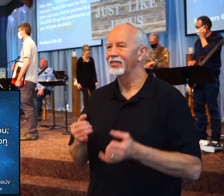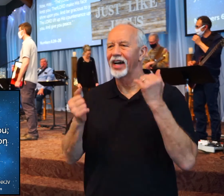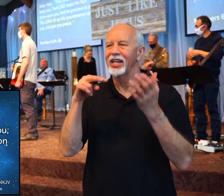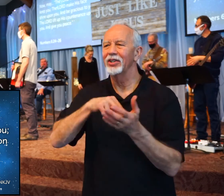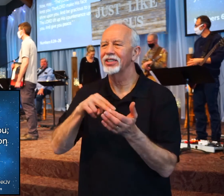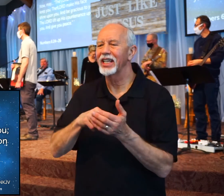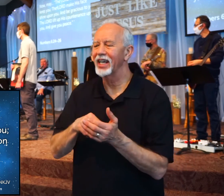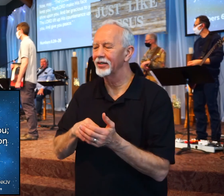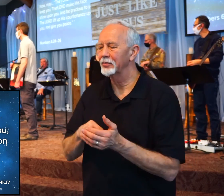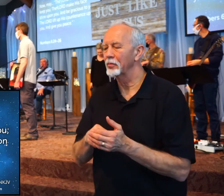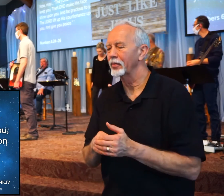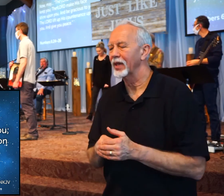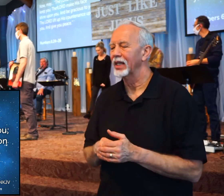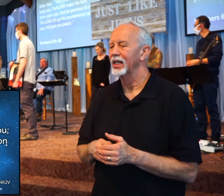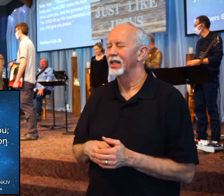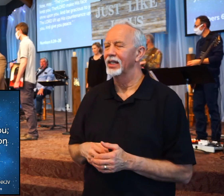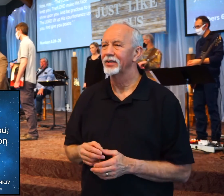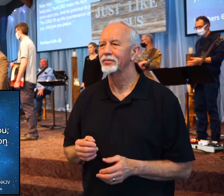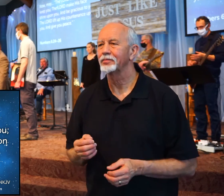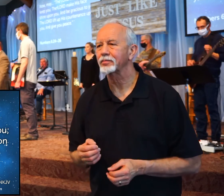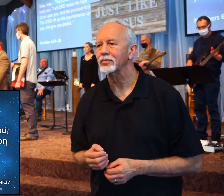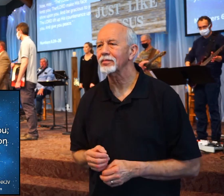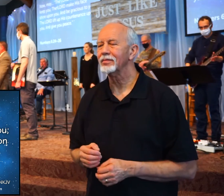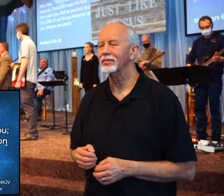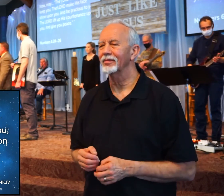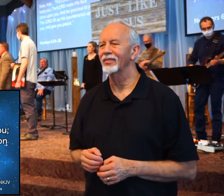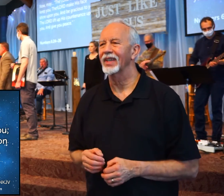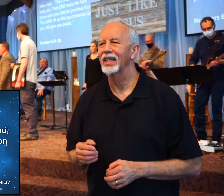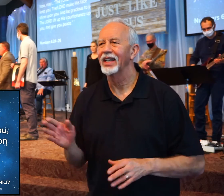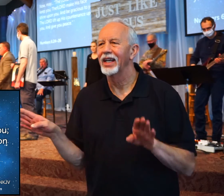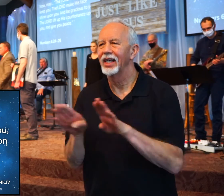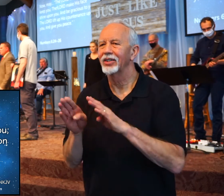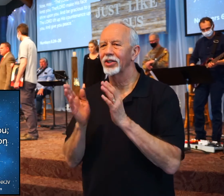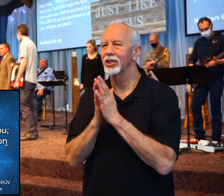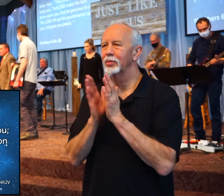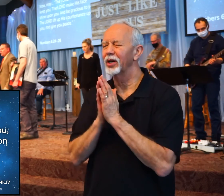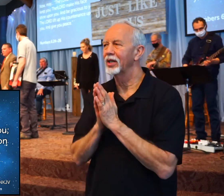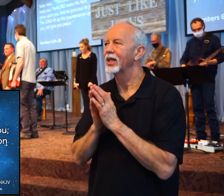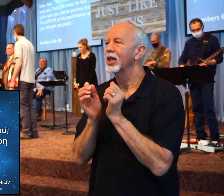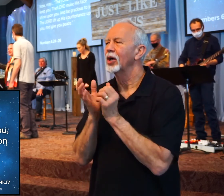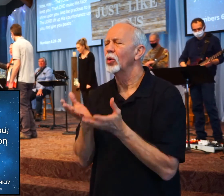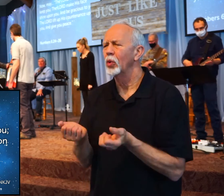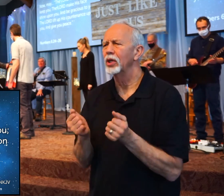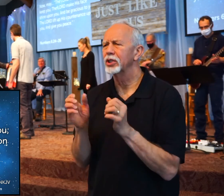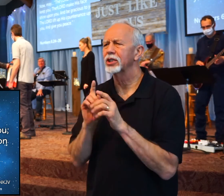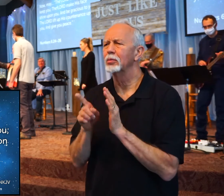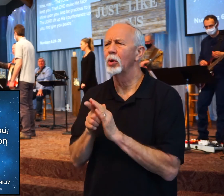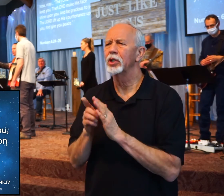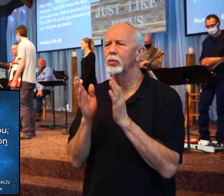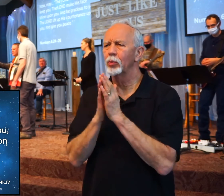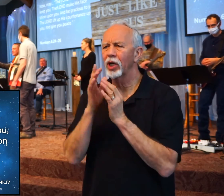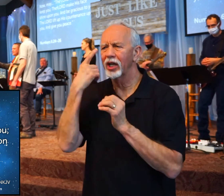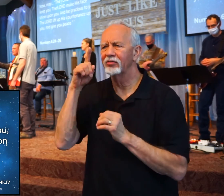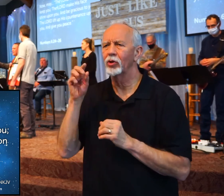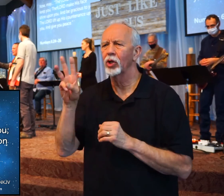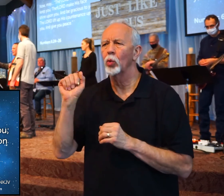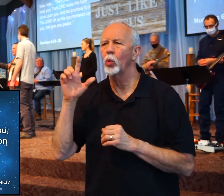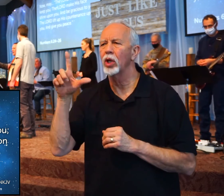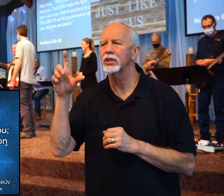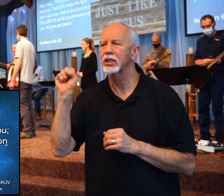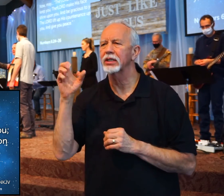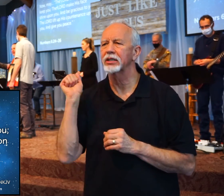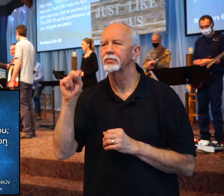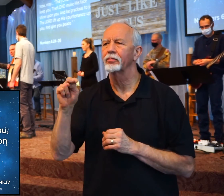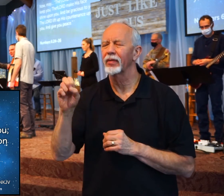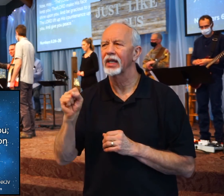We're going to gather around, and as our closing prayer, we just want to take a moment to pray for the Wilsons. And